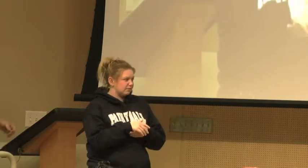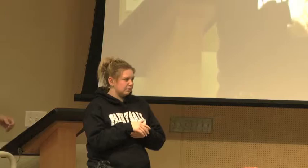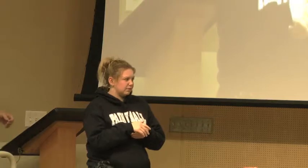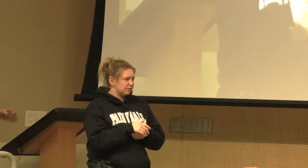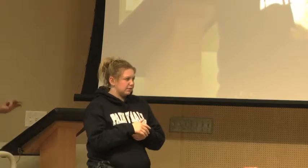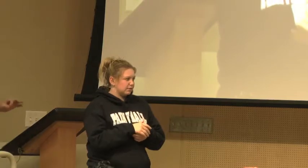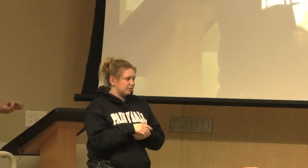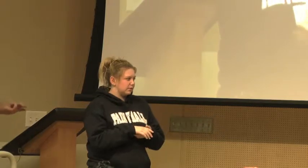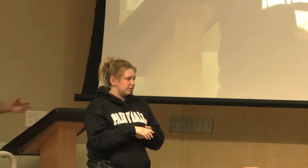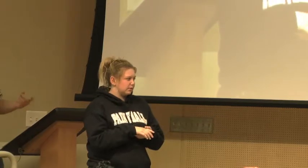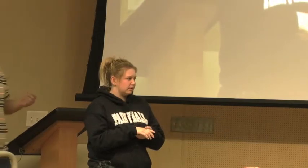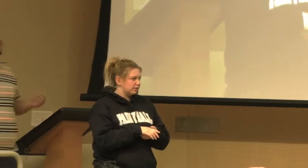higher expectations.